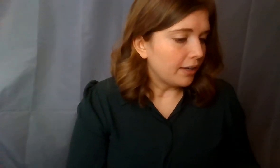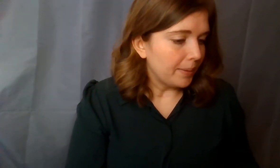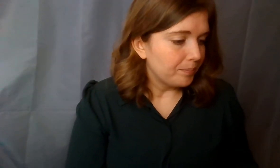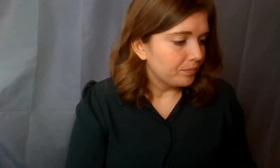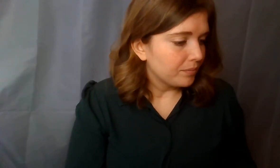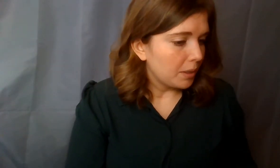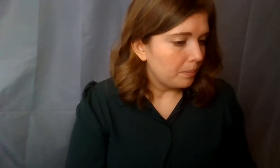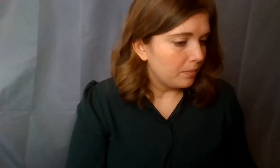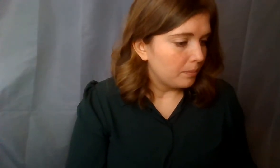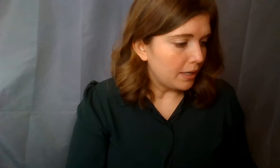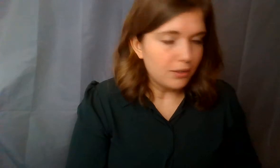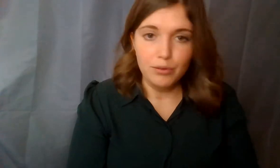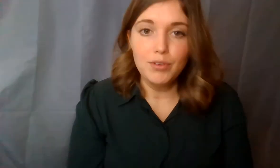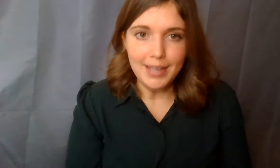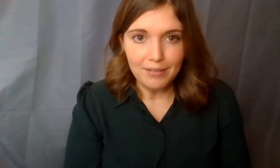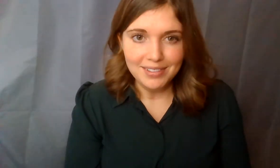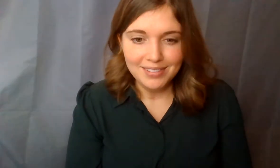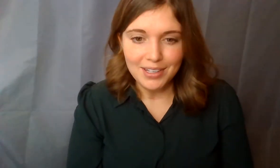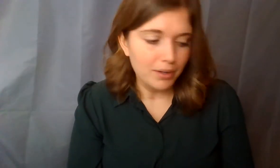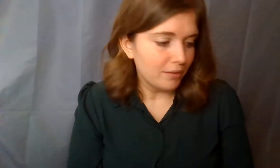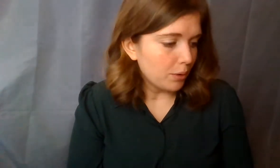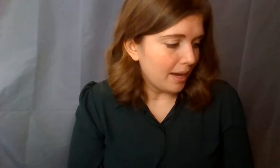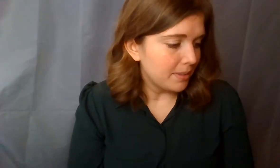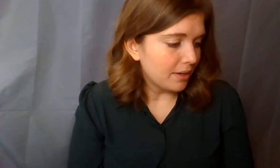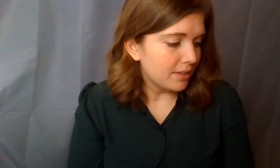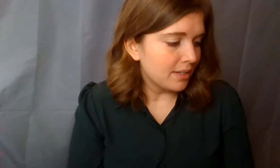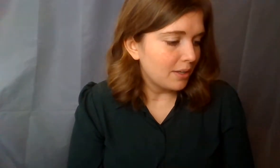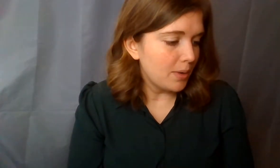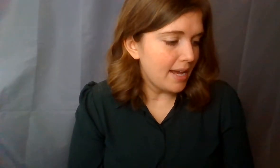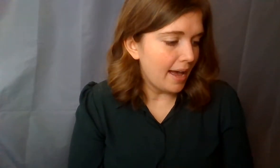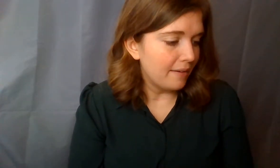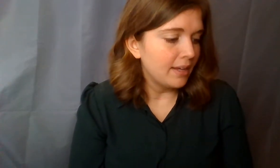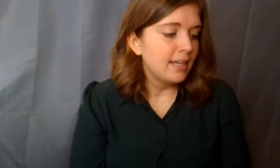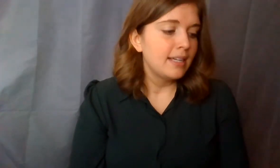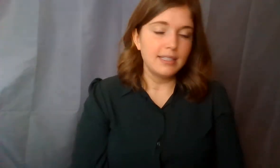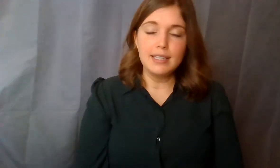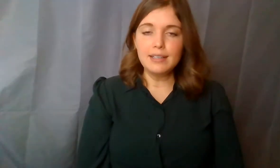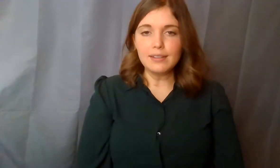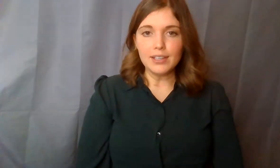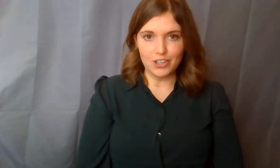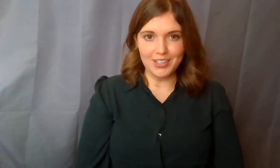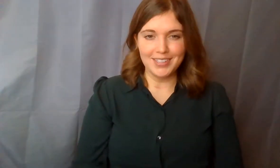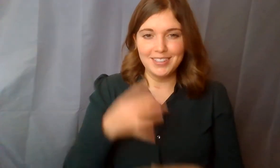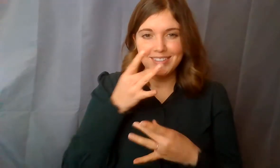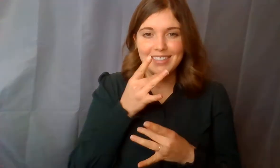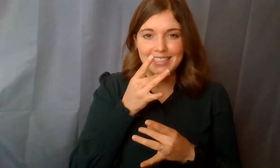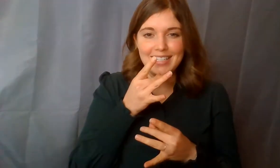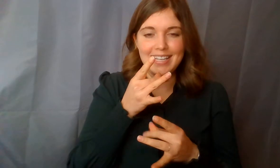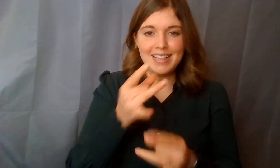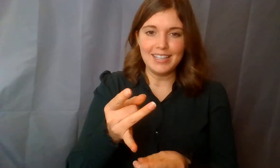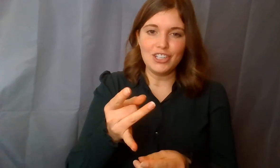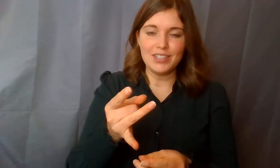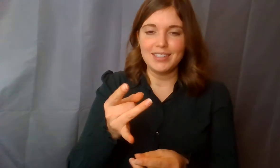right, page 257 is where the vocab starts. So we have delicious,